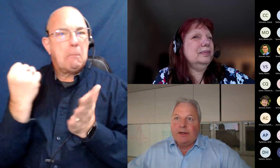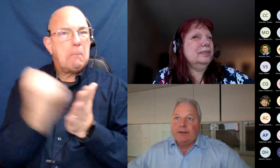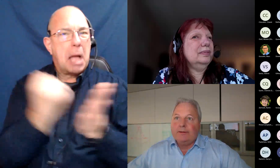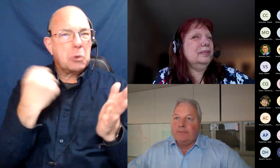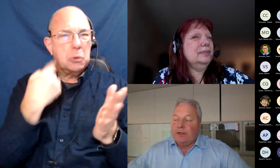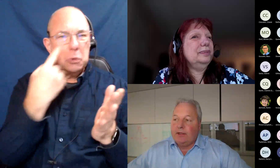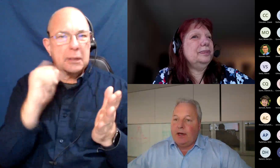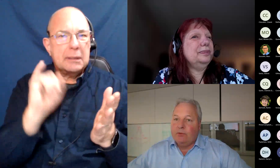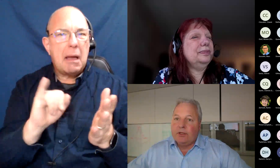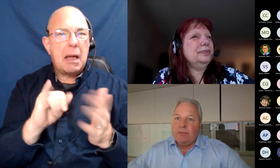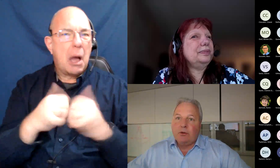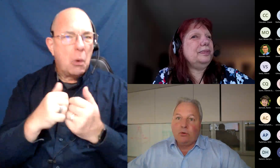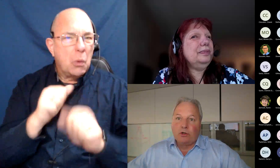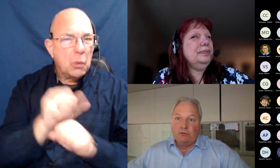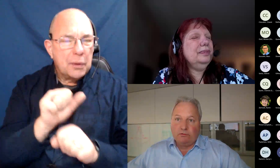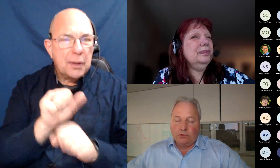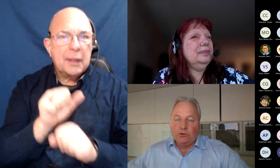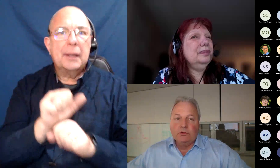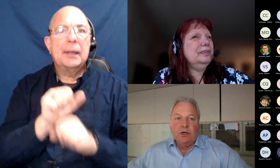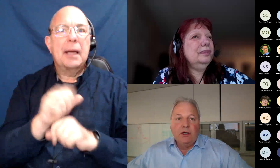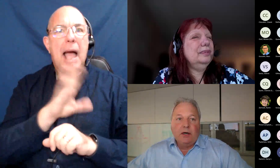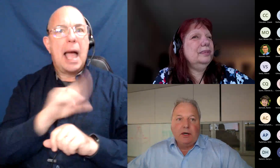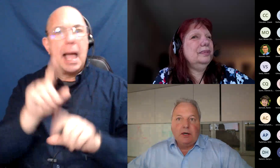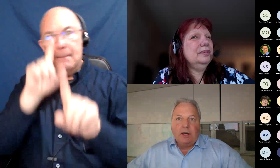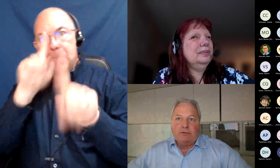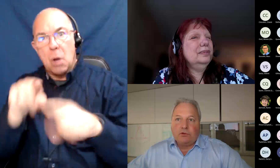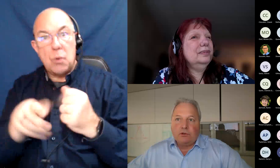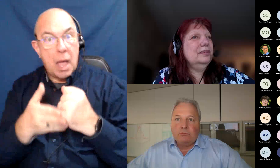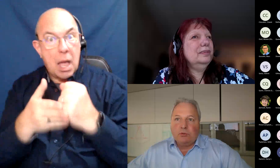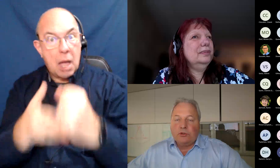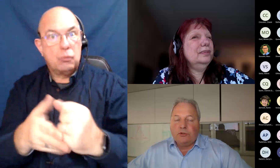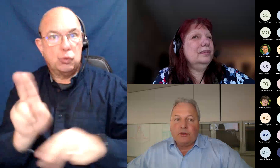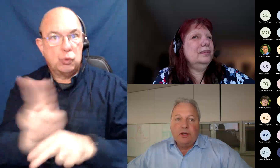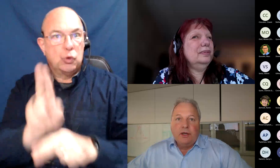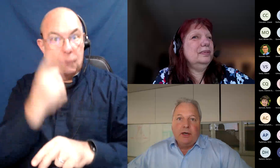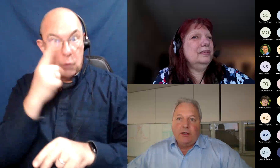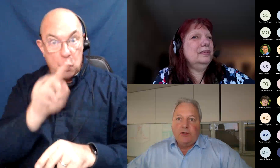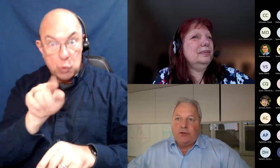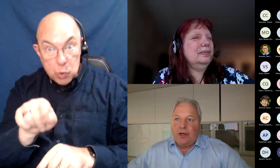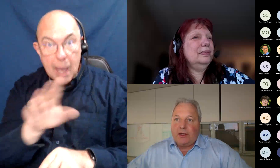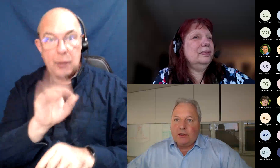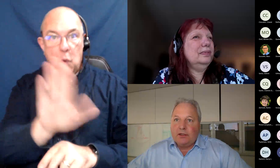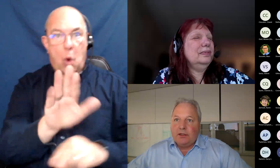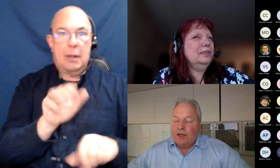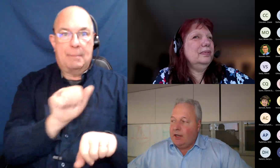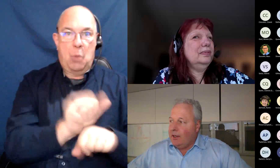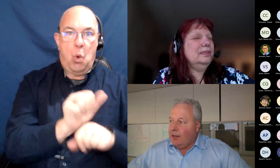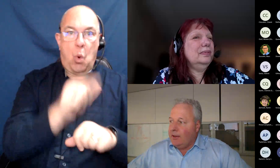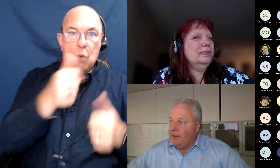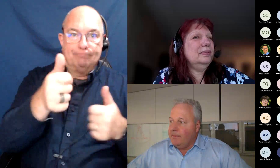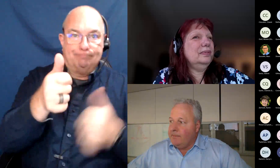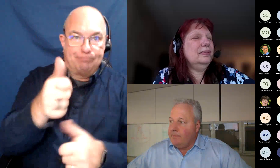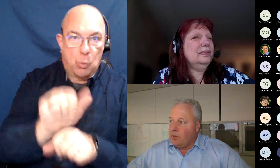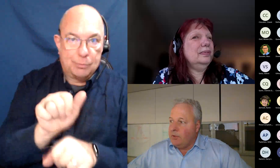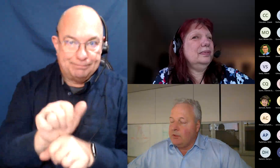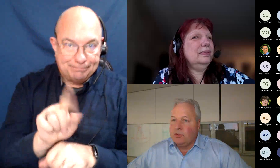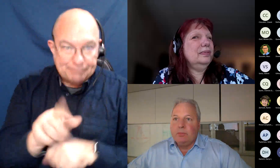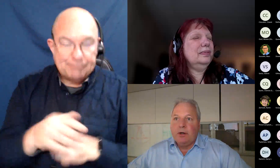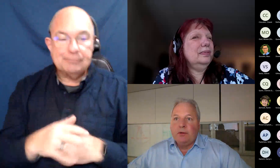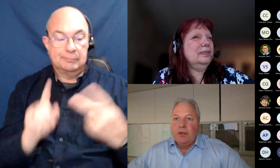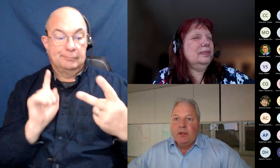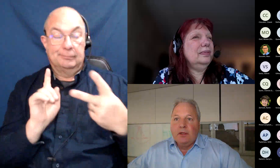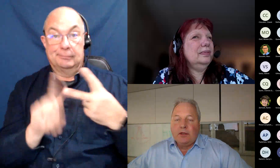works, and how we can make it work for you and for your employees. Secondly, we